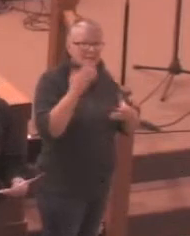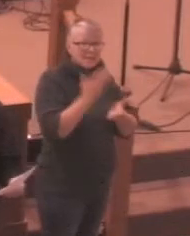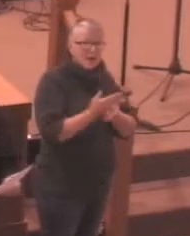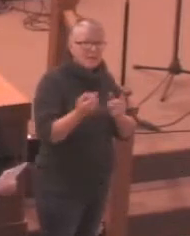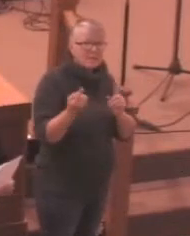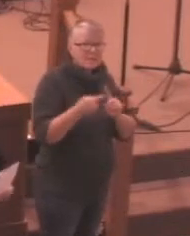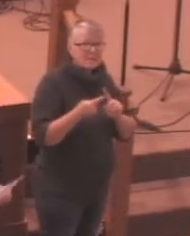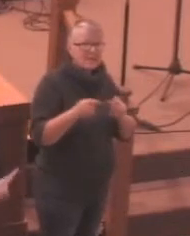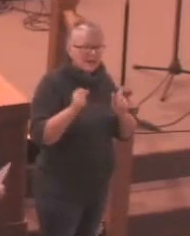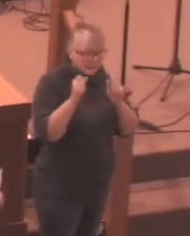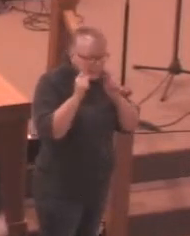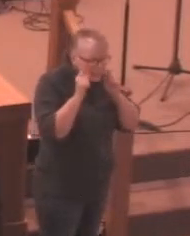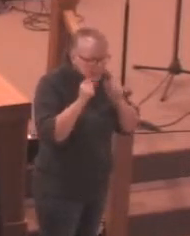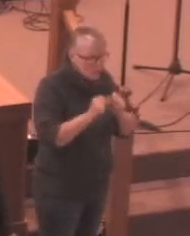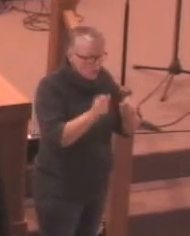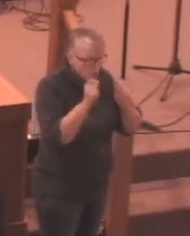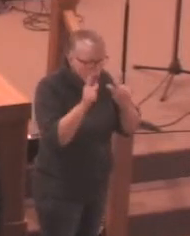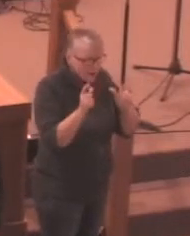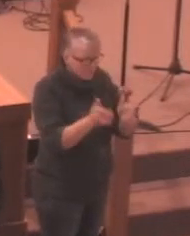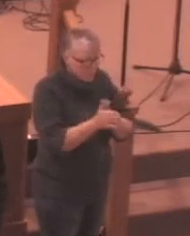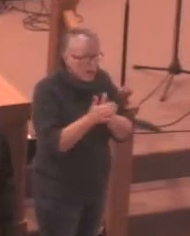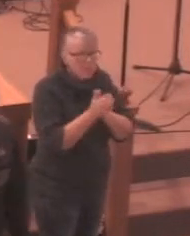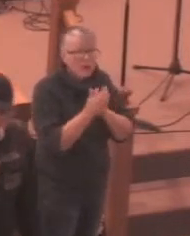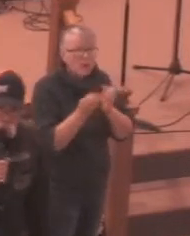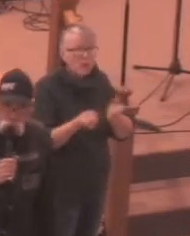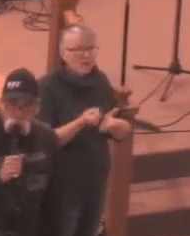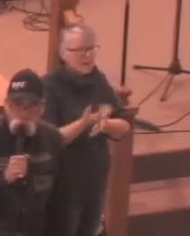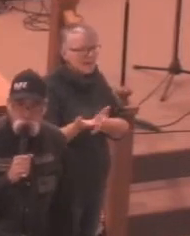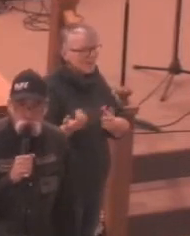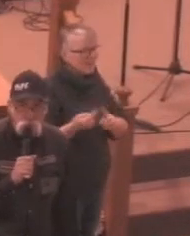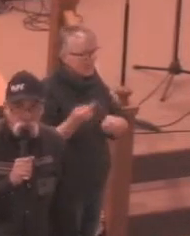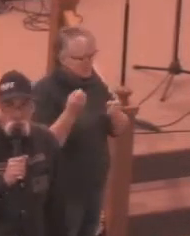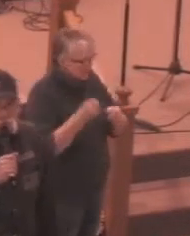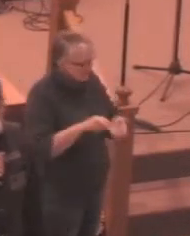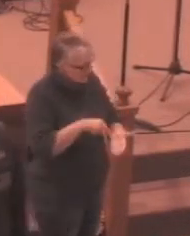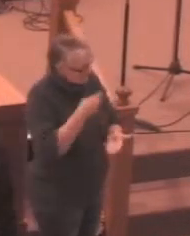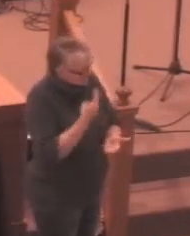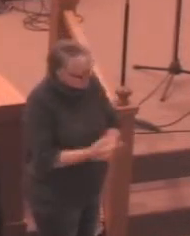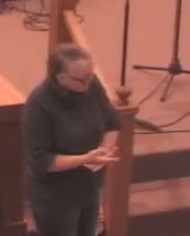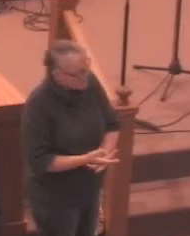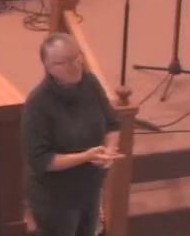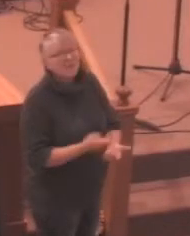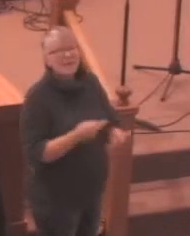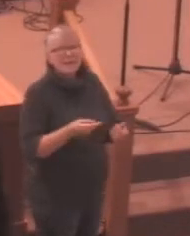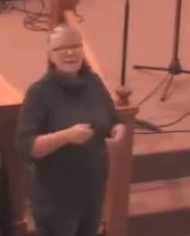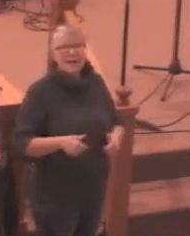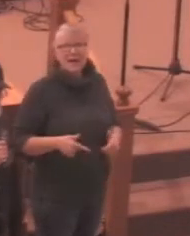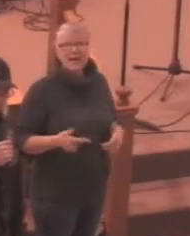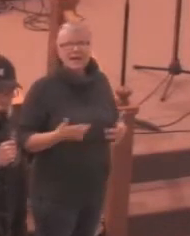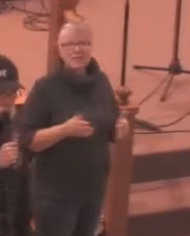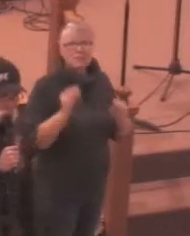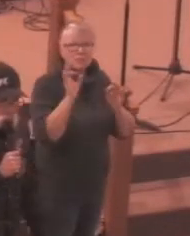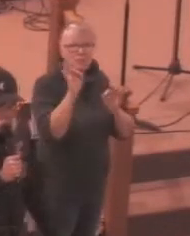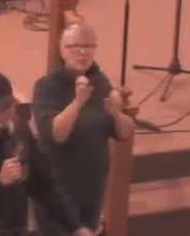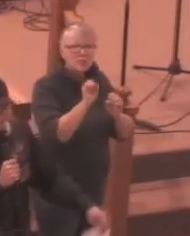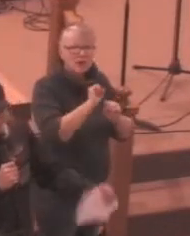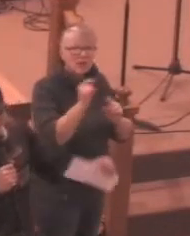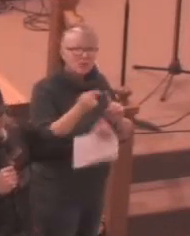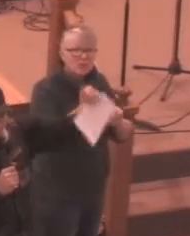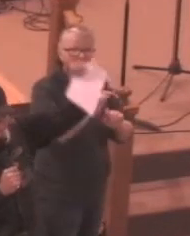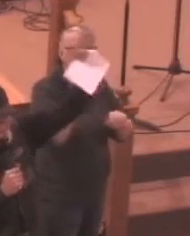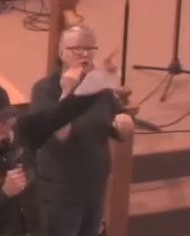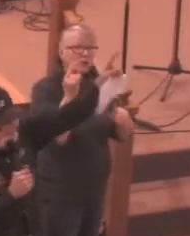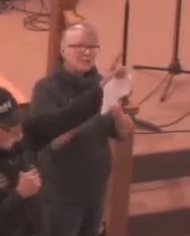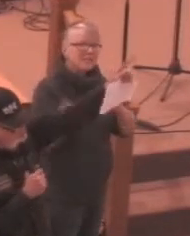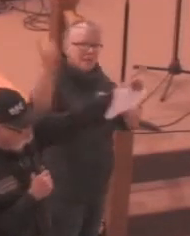up. I will give till I drop, preach to all I know, and work till he stops me. And when he comes, my banner will